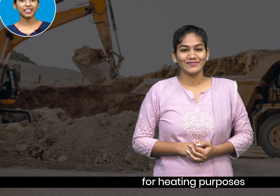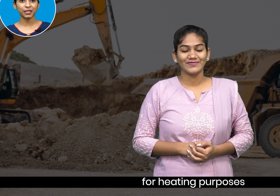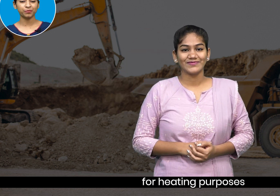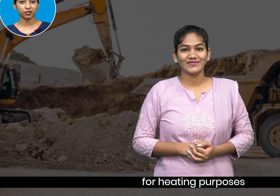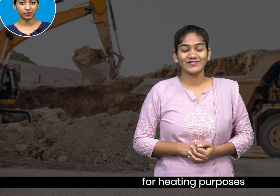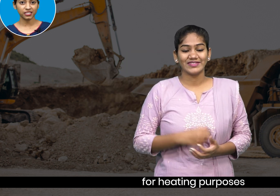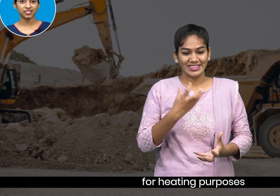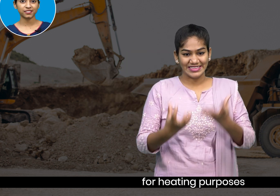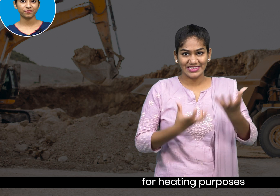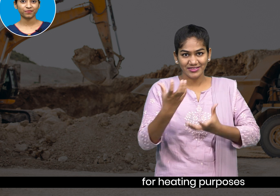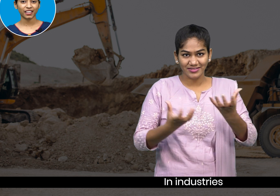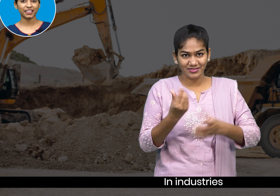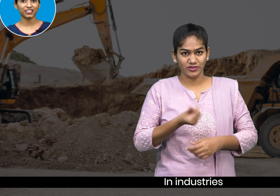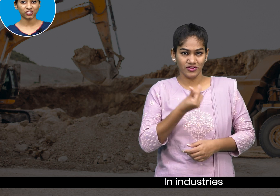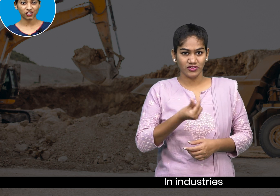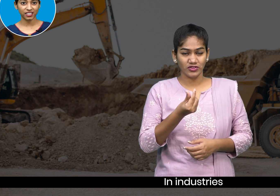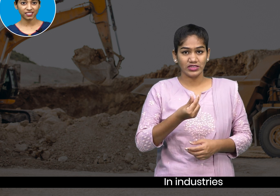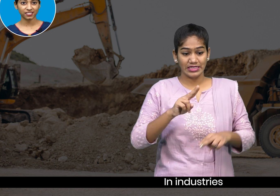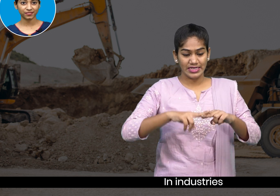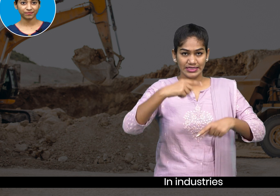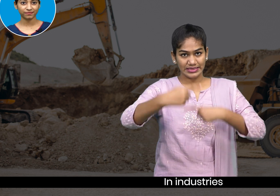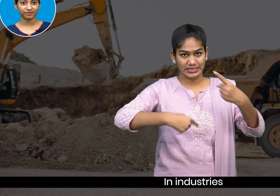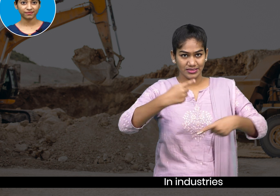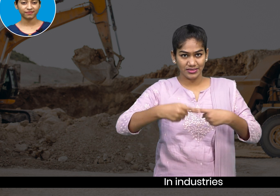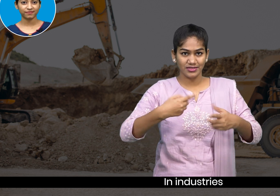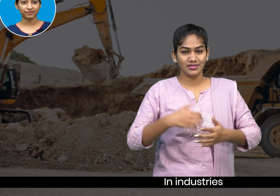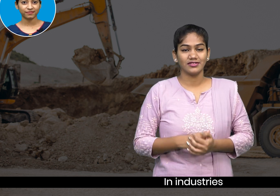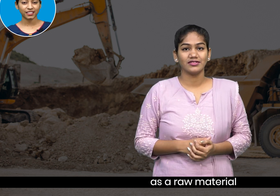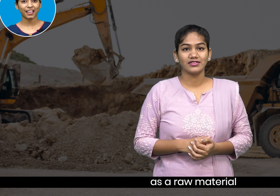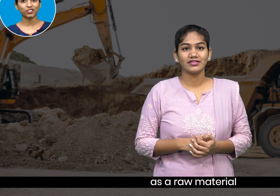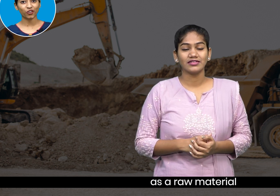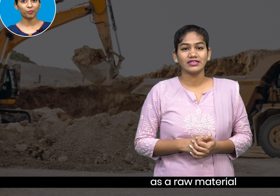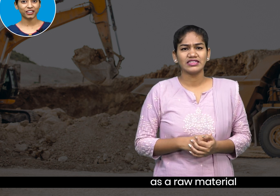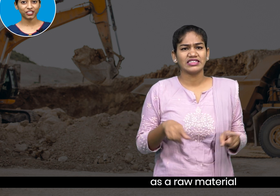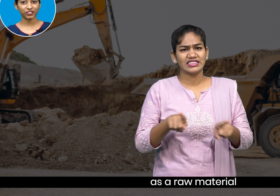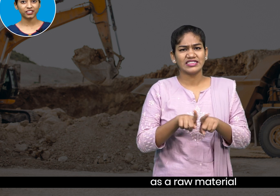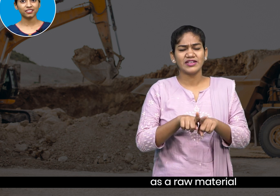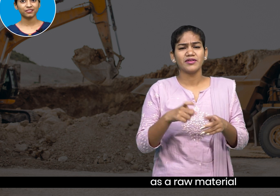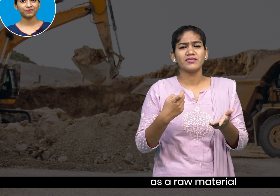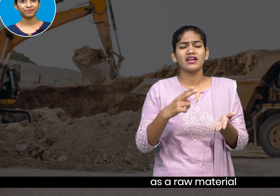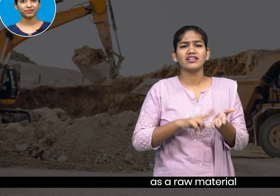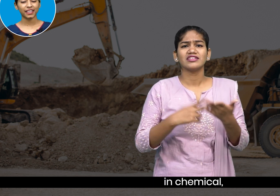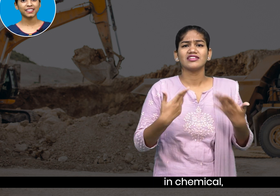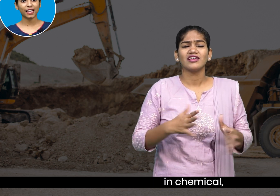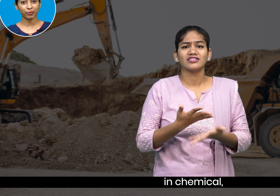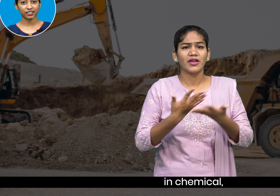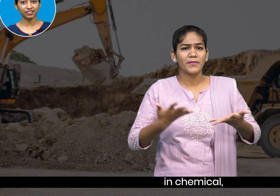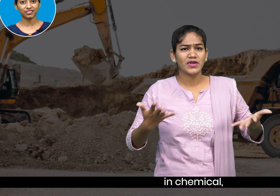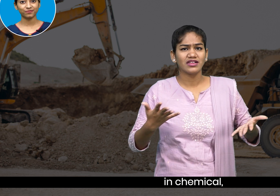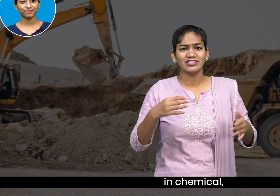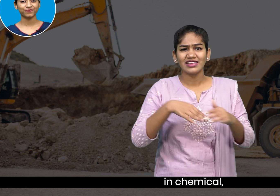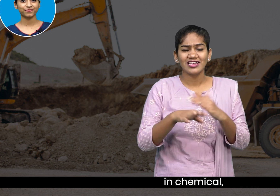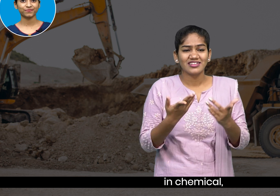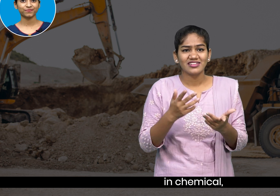For heating purpose in industries, as a raw material in chemical,